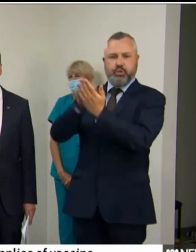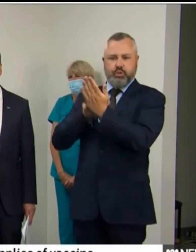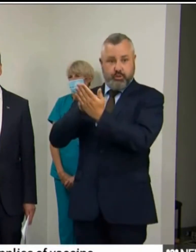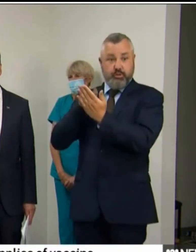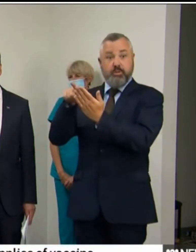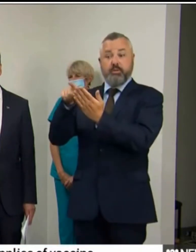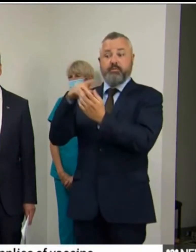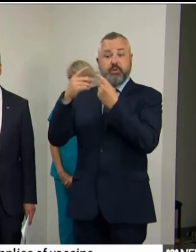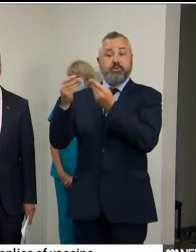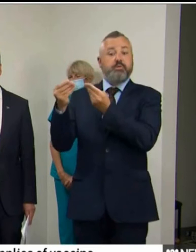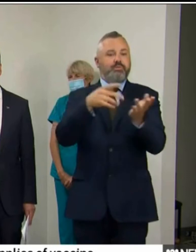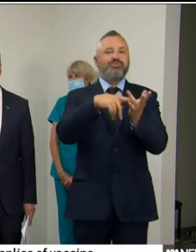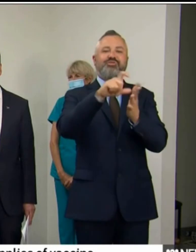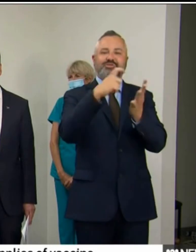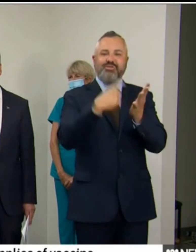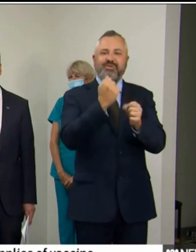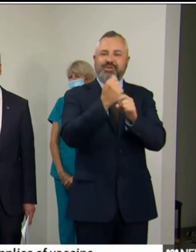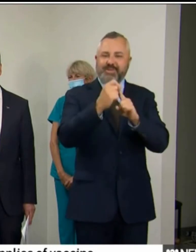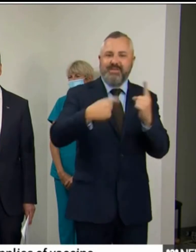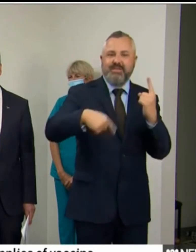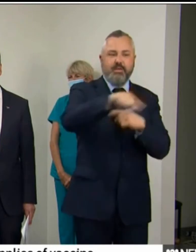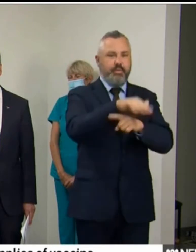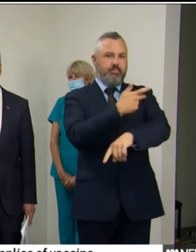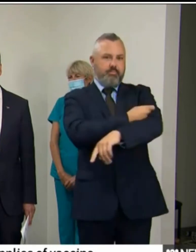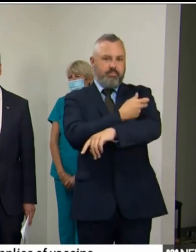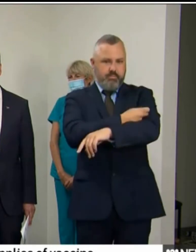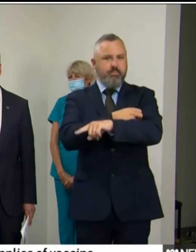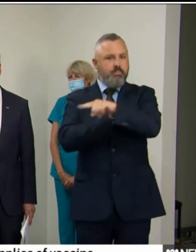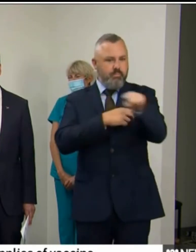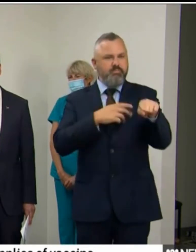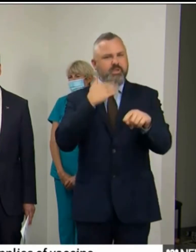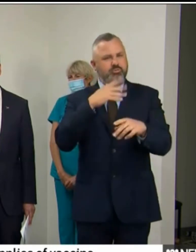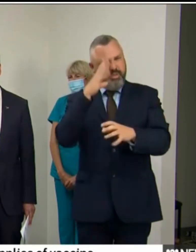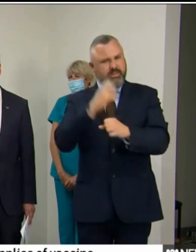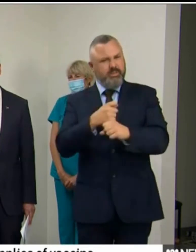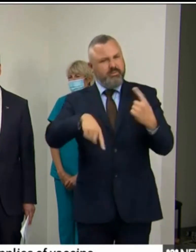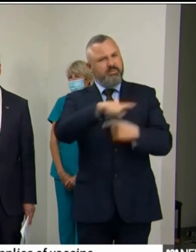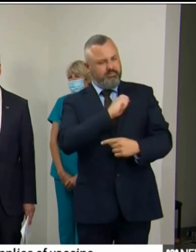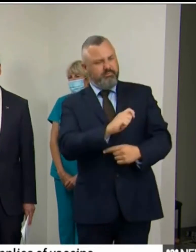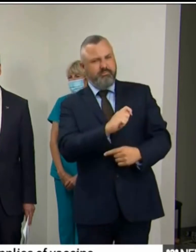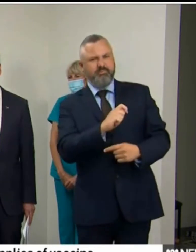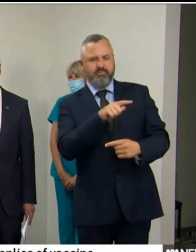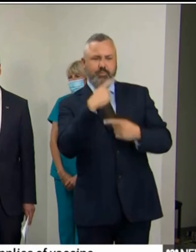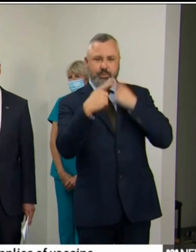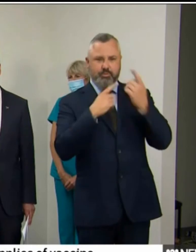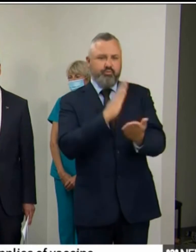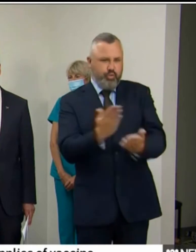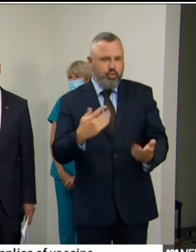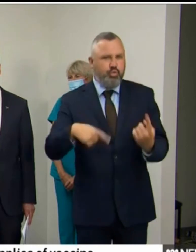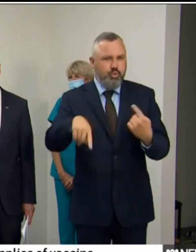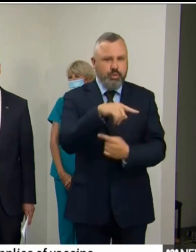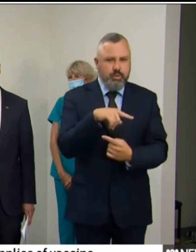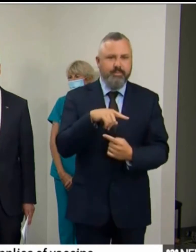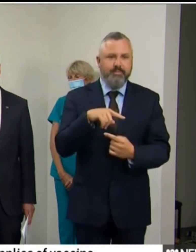about the vaccine. Trust the advice that's official. There is a lot of misinformation out there. It is